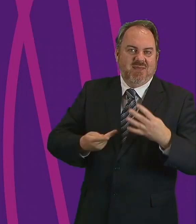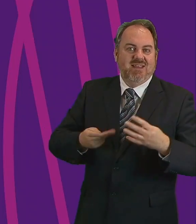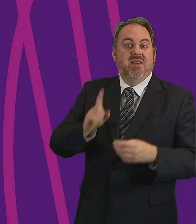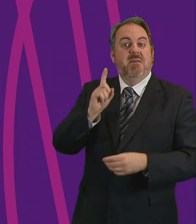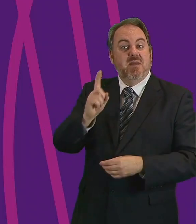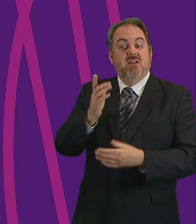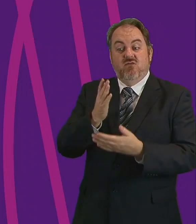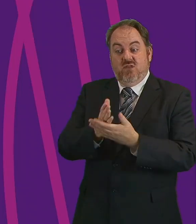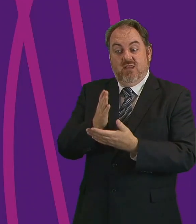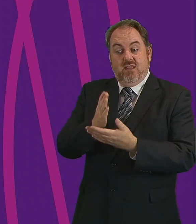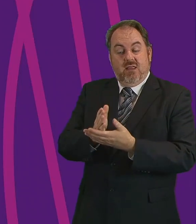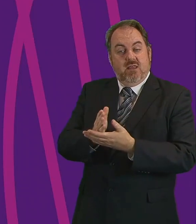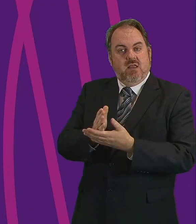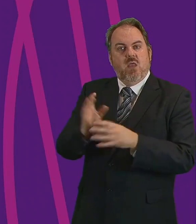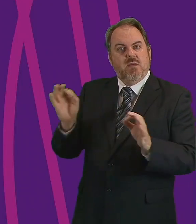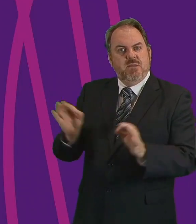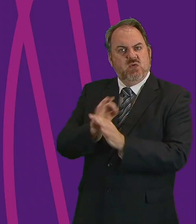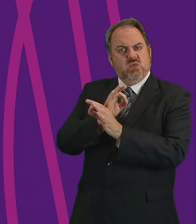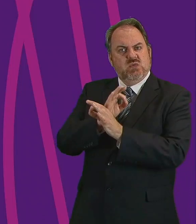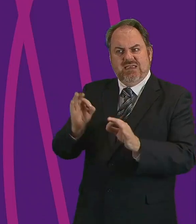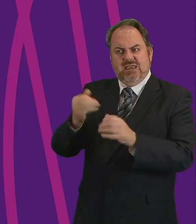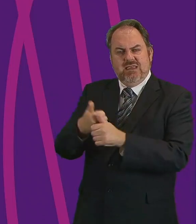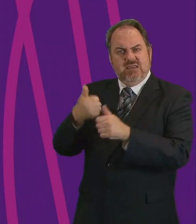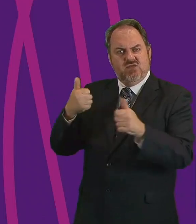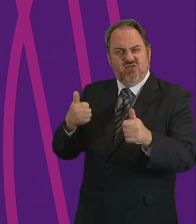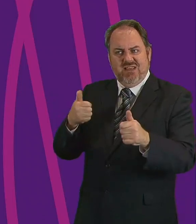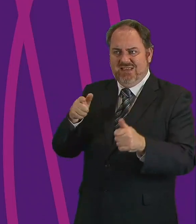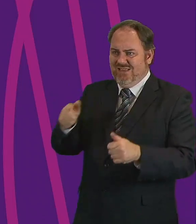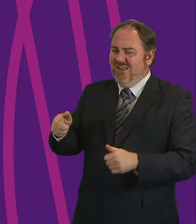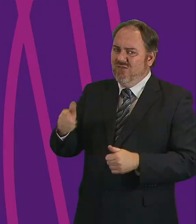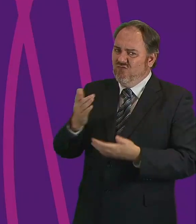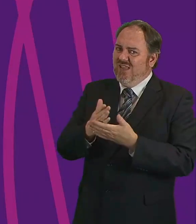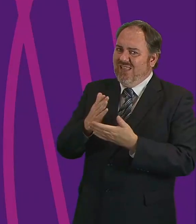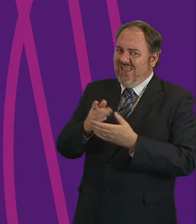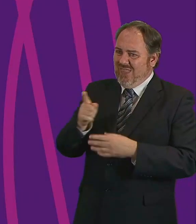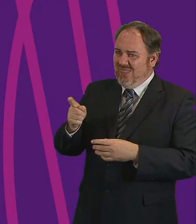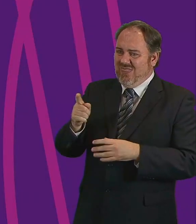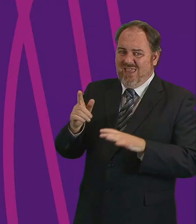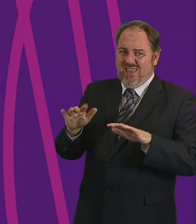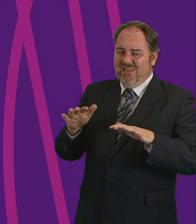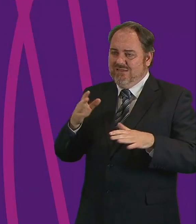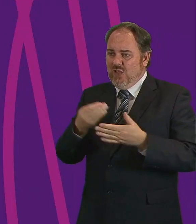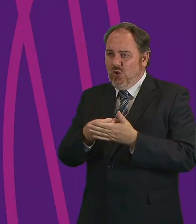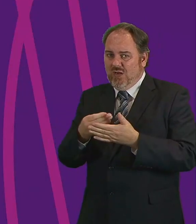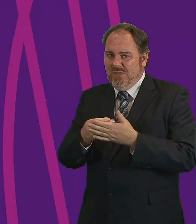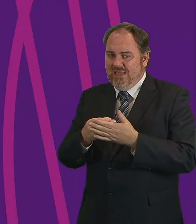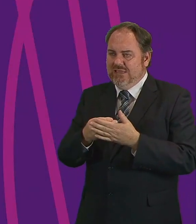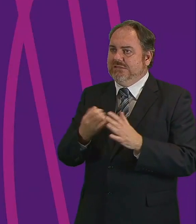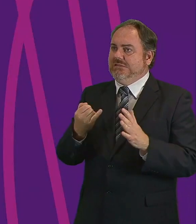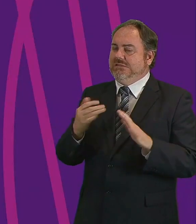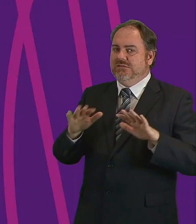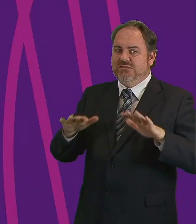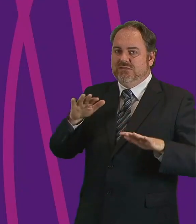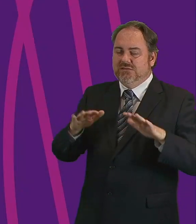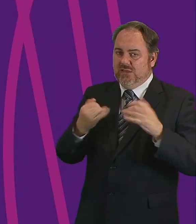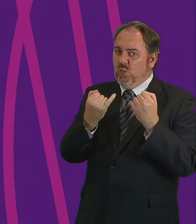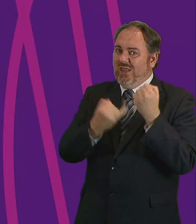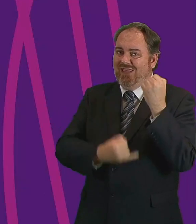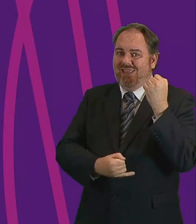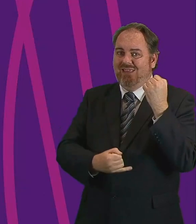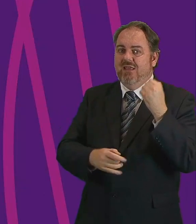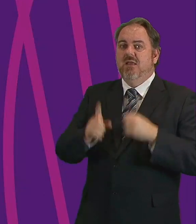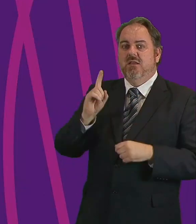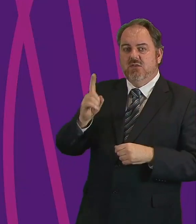constantly, but it is so important. The ecosystem is fragile, and there has to be support. Now, I appreciate the Scottish Government is operating within